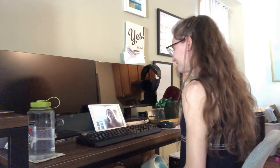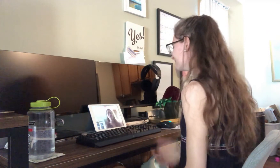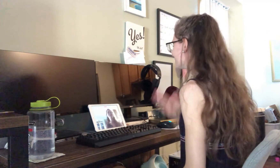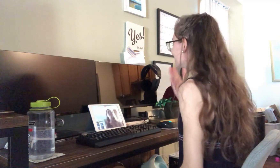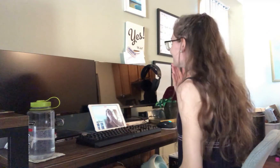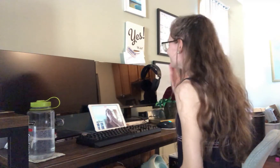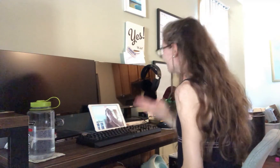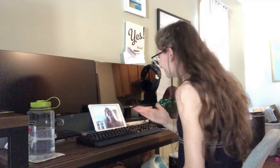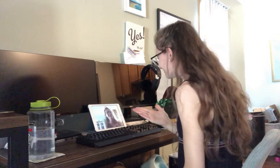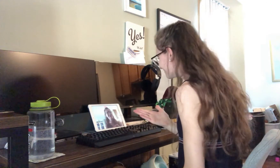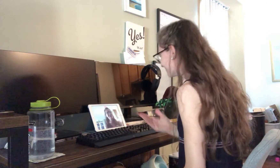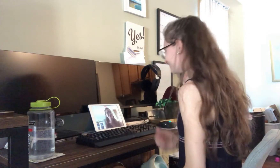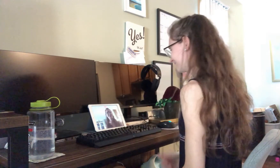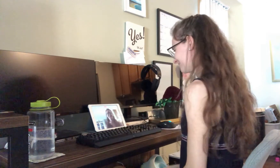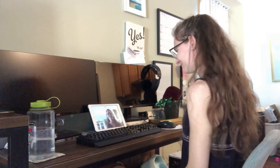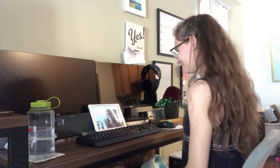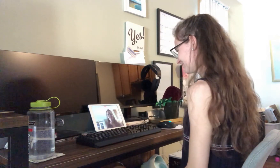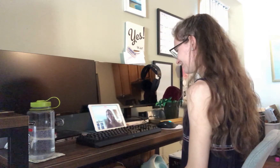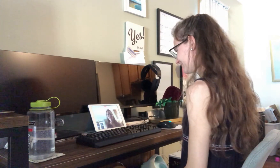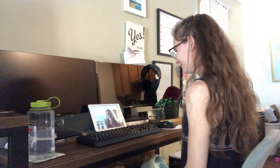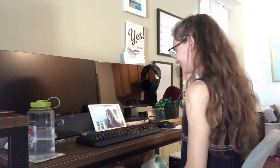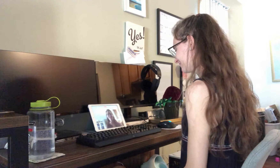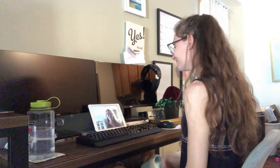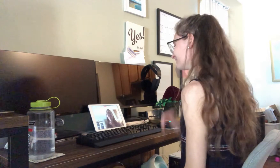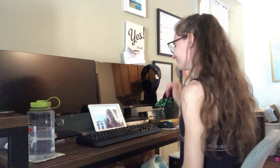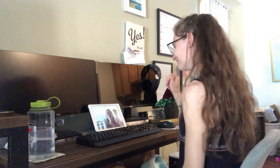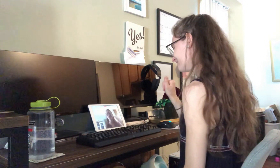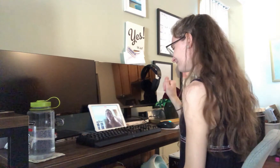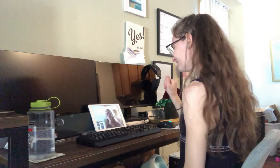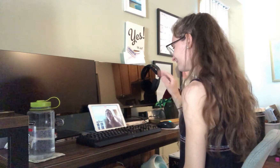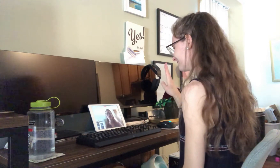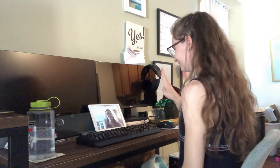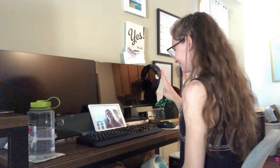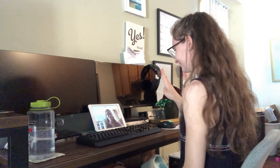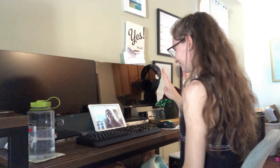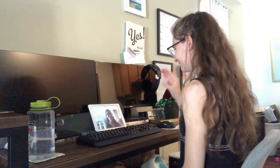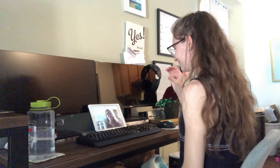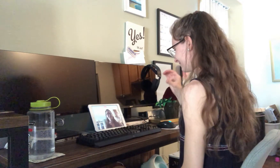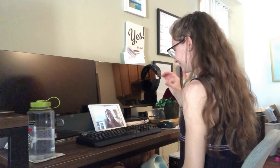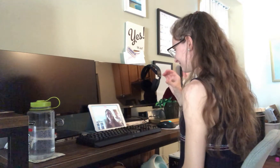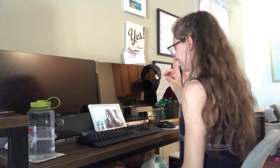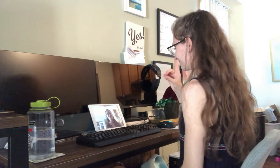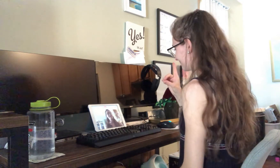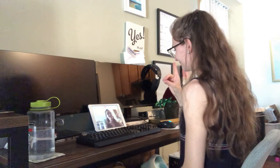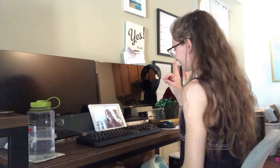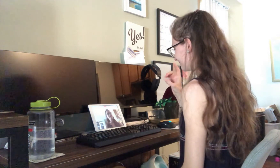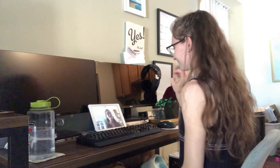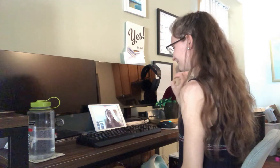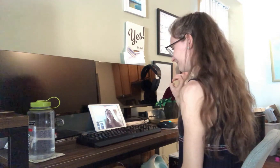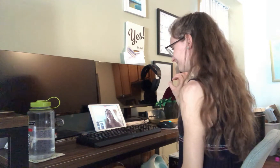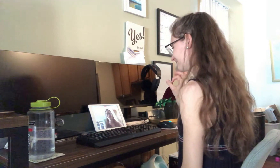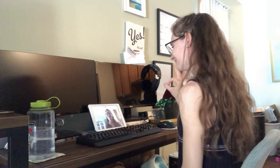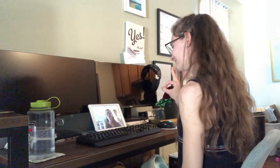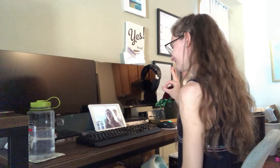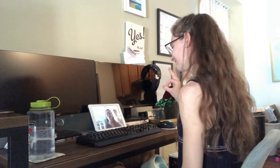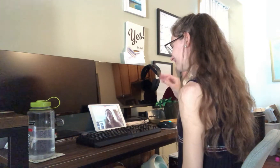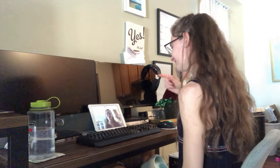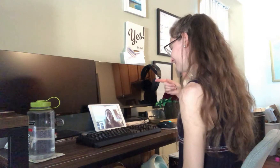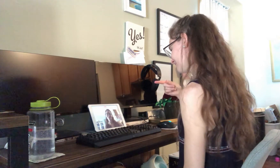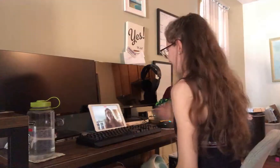practice everything, and then be able to watch yourself do it to see if it makes sense when you are signing. This is also a